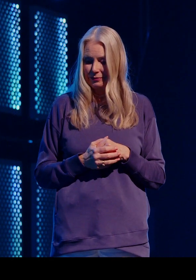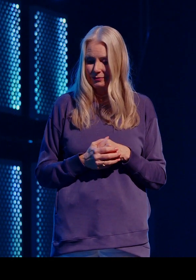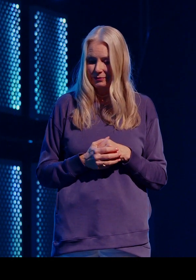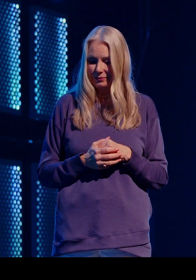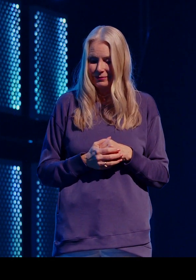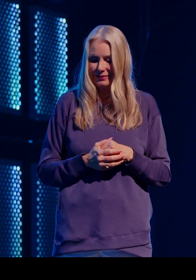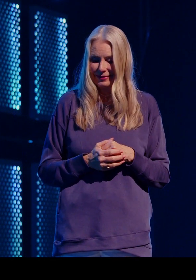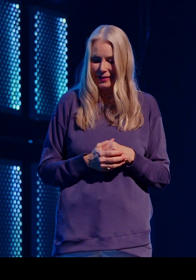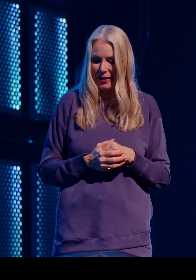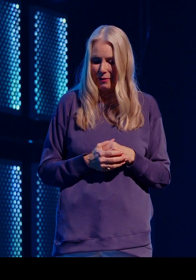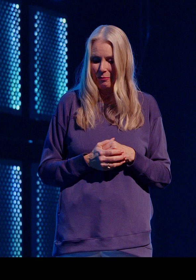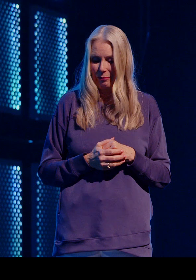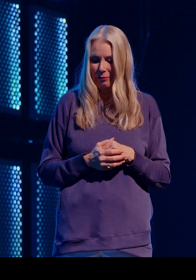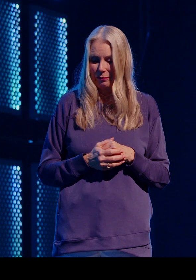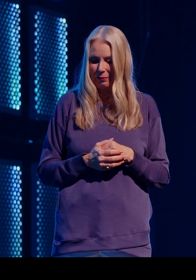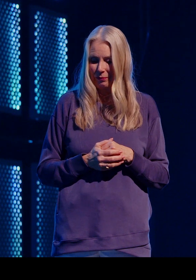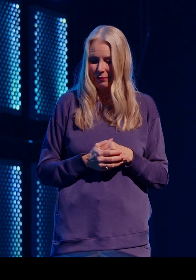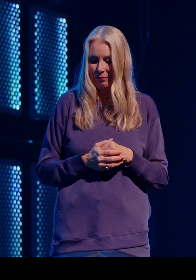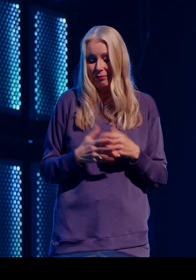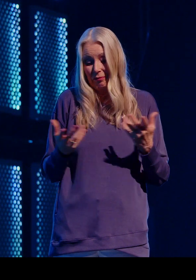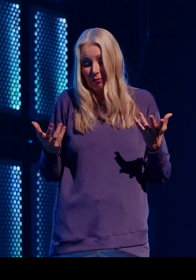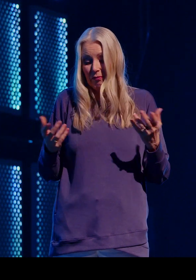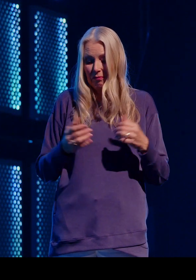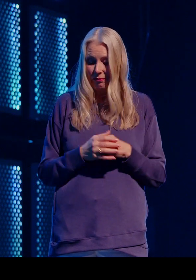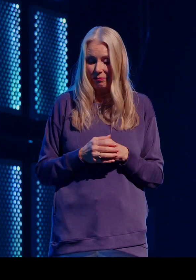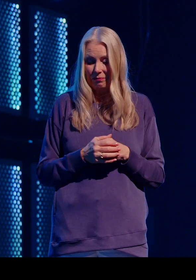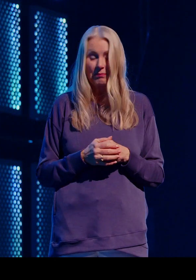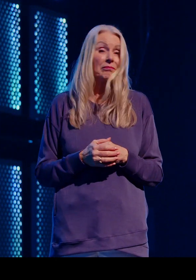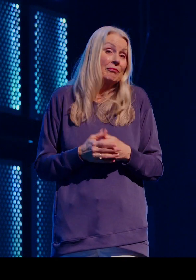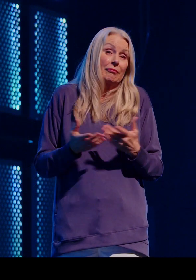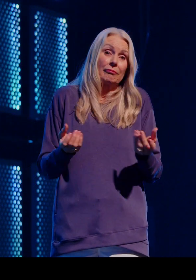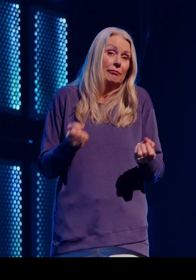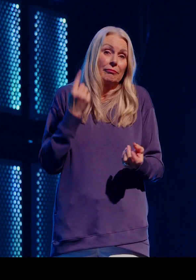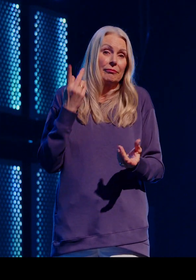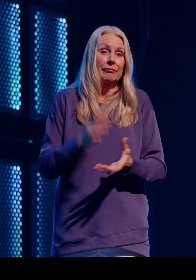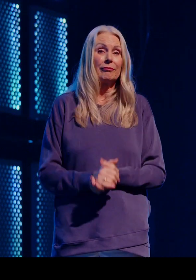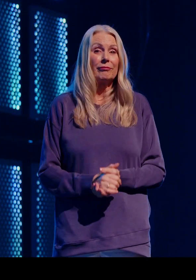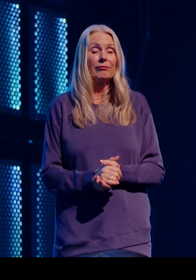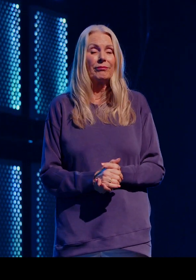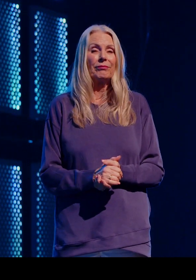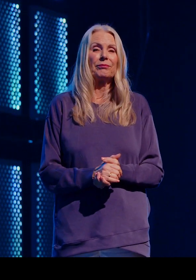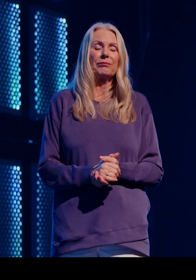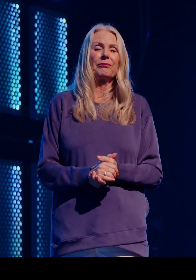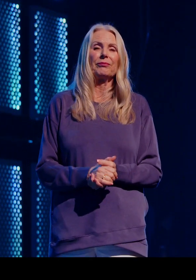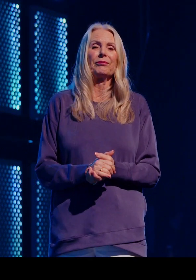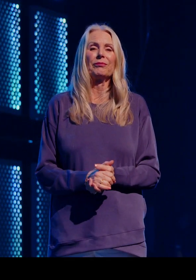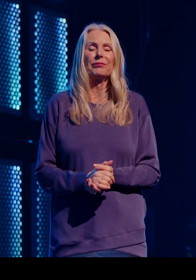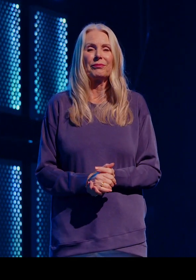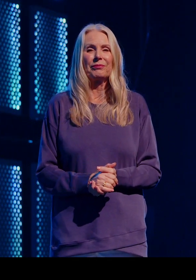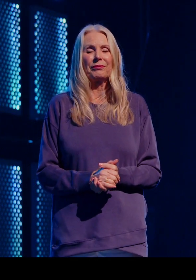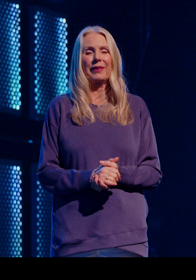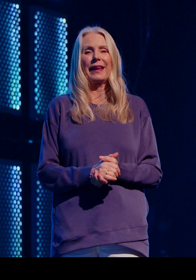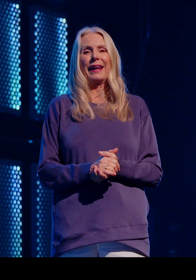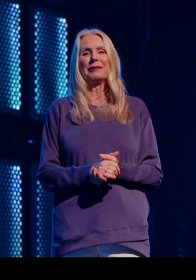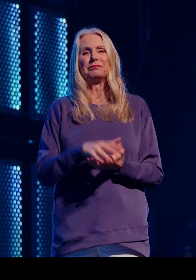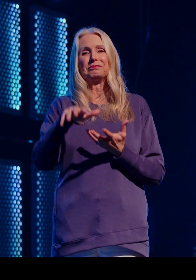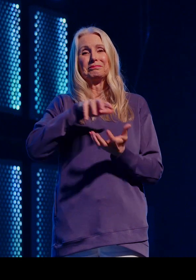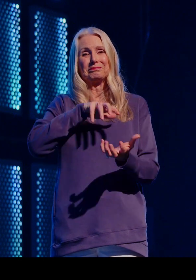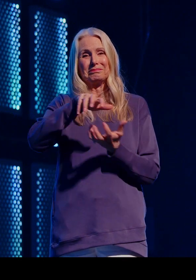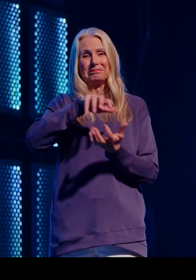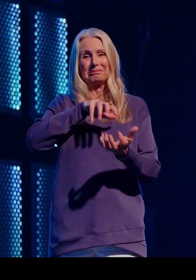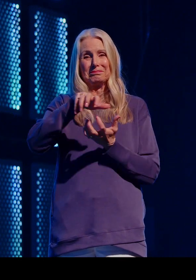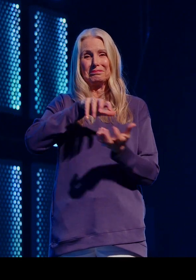ungle fee unself one. But una fique put una brother and sister them too. Hey!